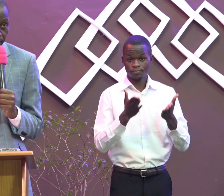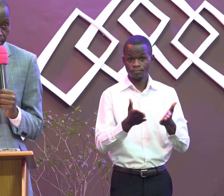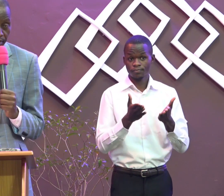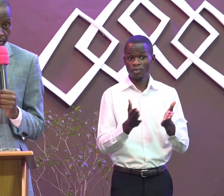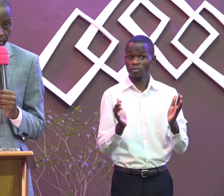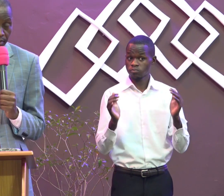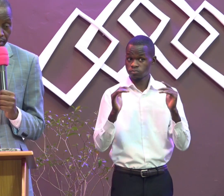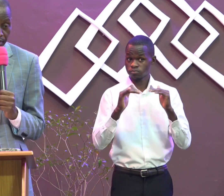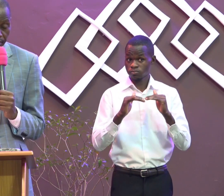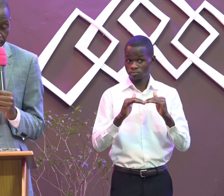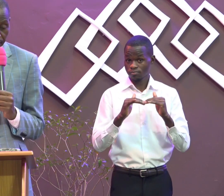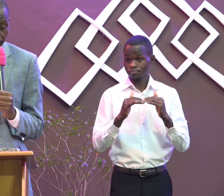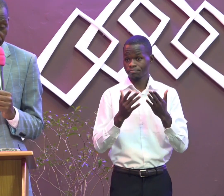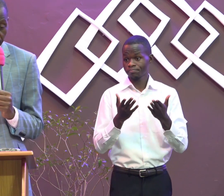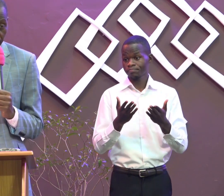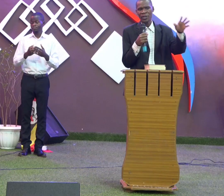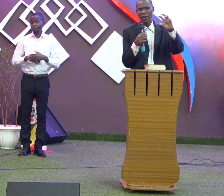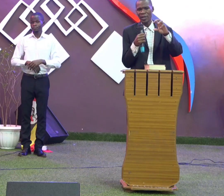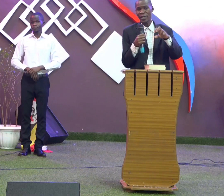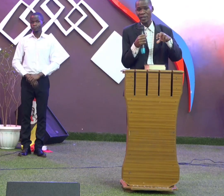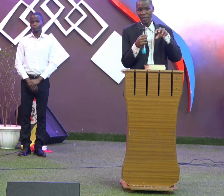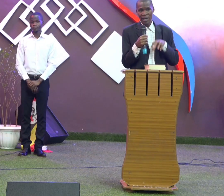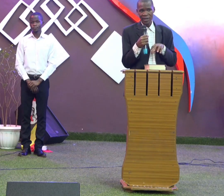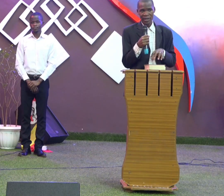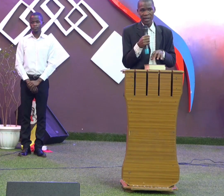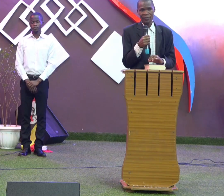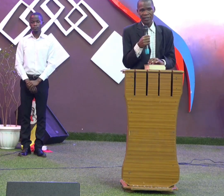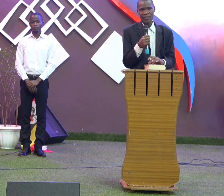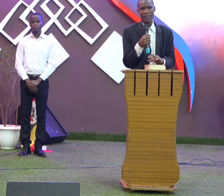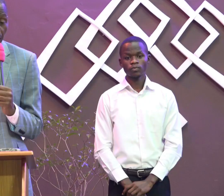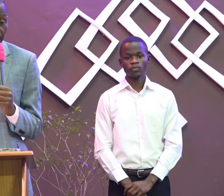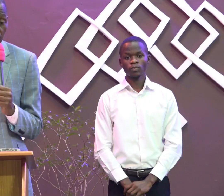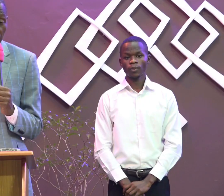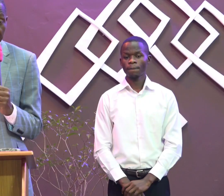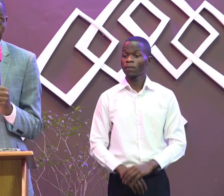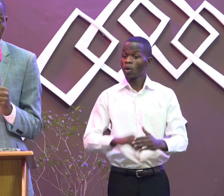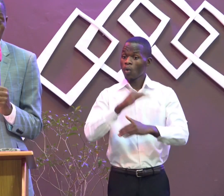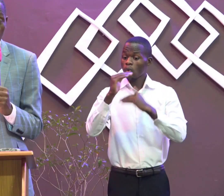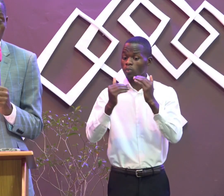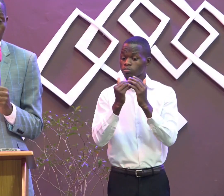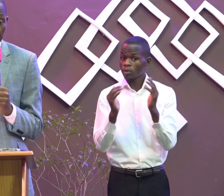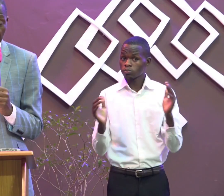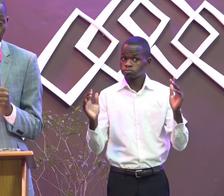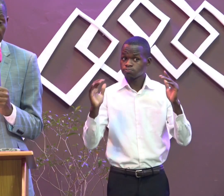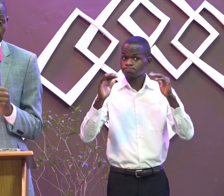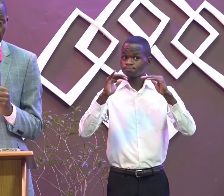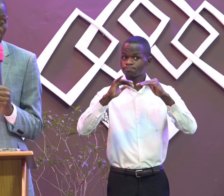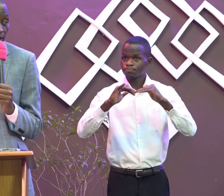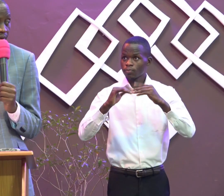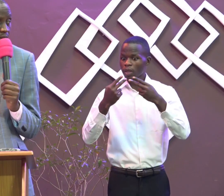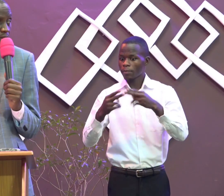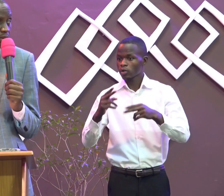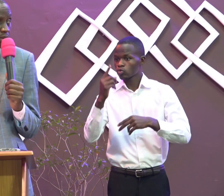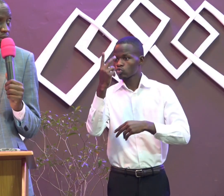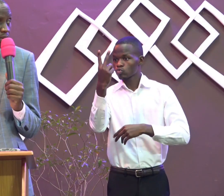conferences that we do hold in places like Cold Kampala, but they began here at first. Conferences onga zibera emirundi ebiri